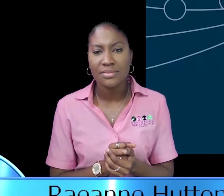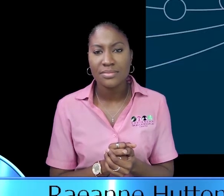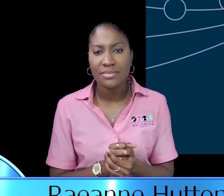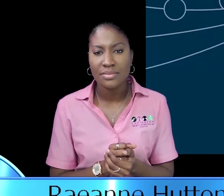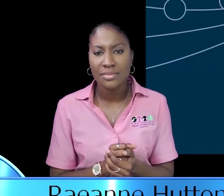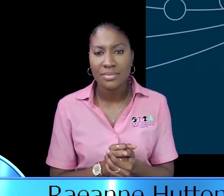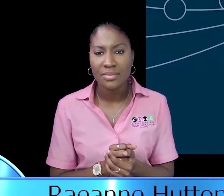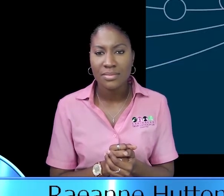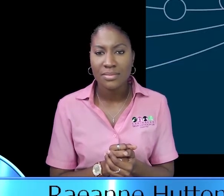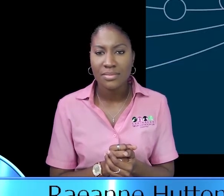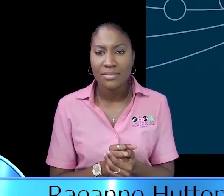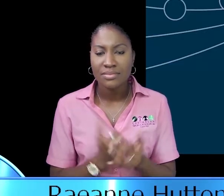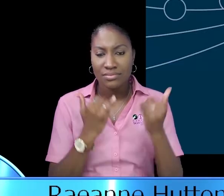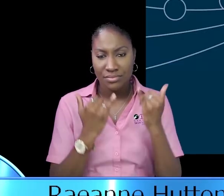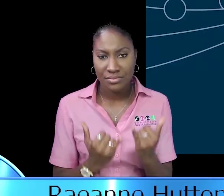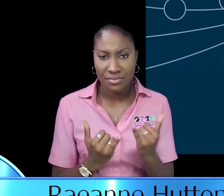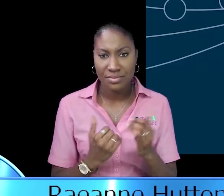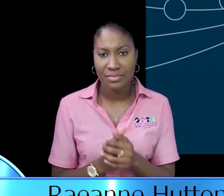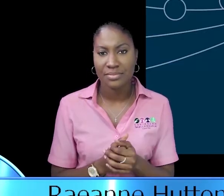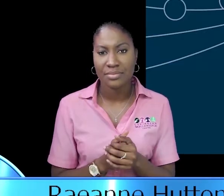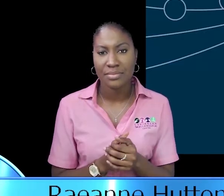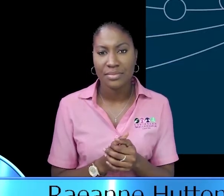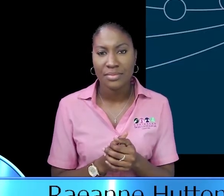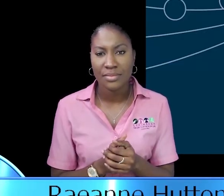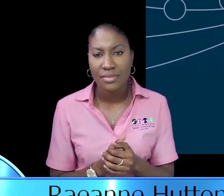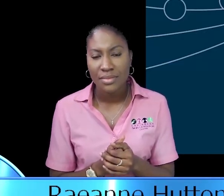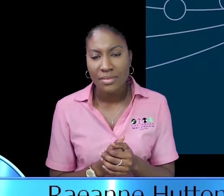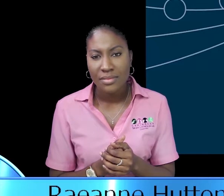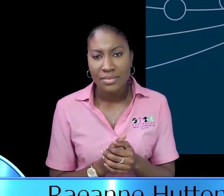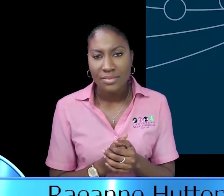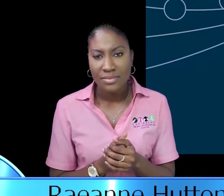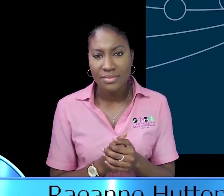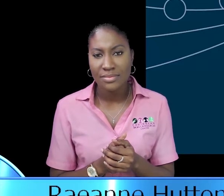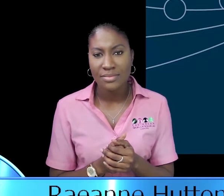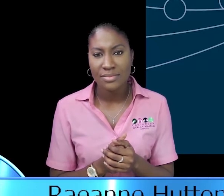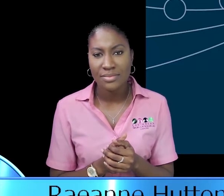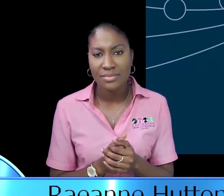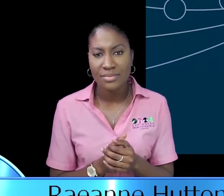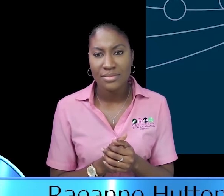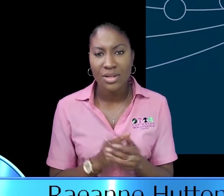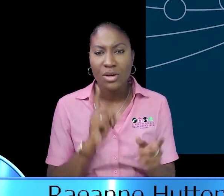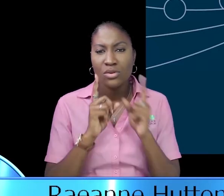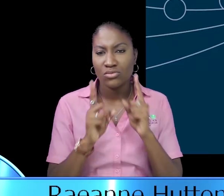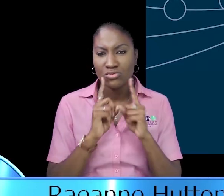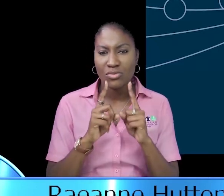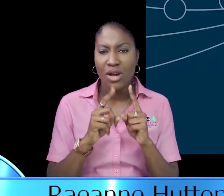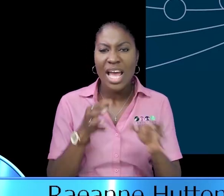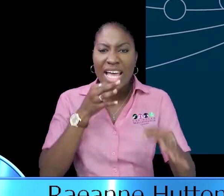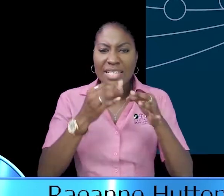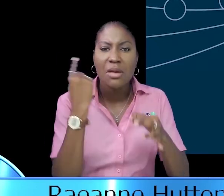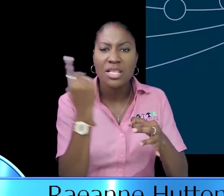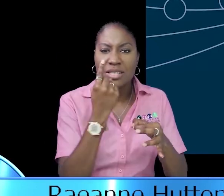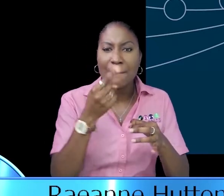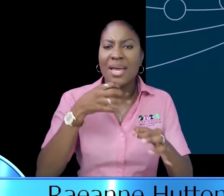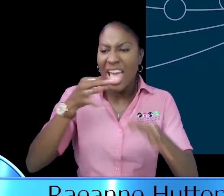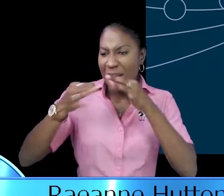placeholder rectangle is a combination of accessibility. So this is sort of a big jump. These sort of got put in here from a previous talk I gave, but I